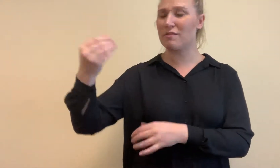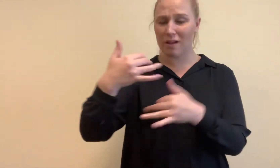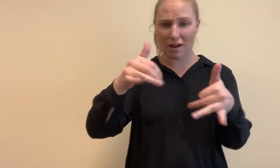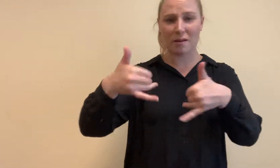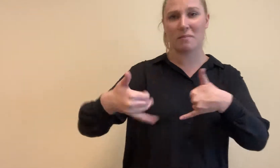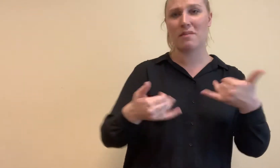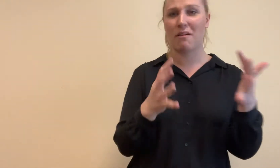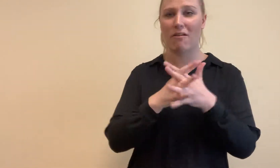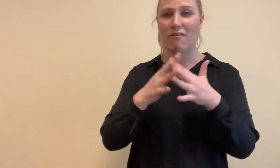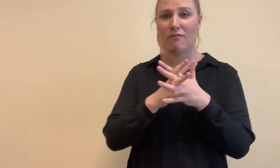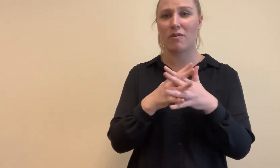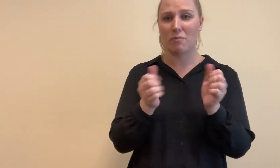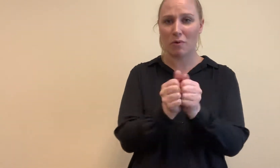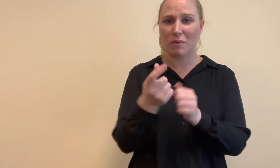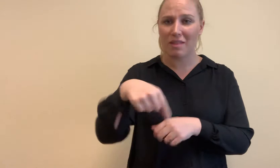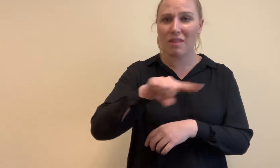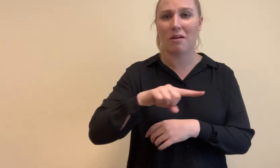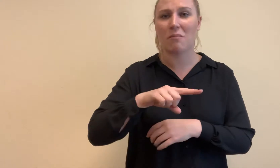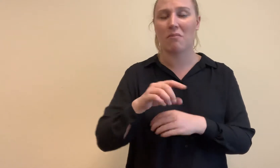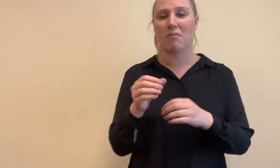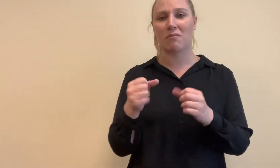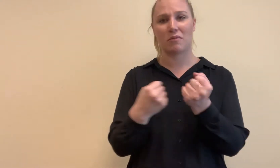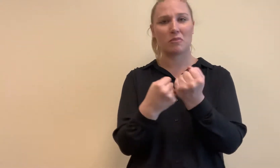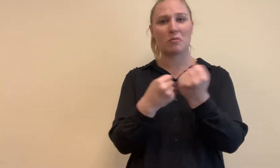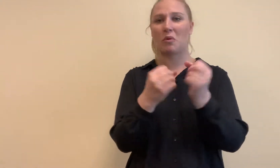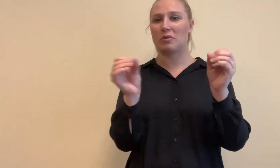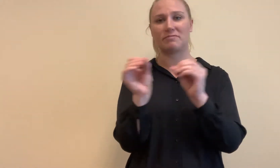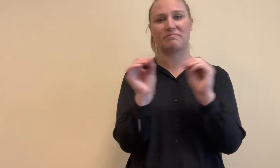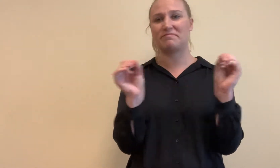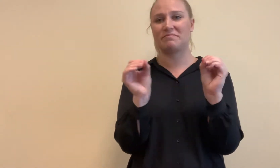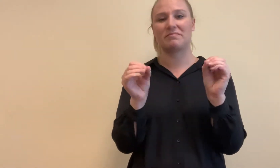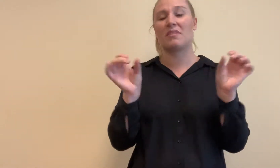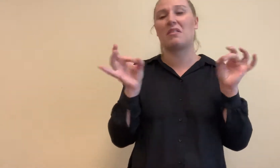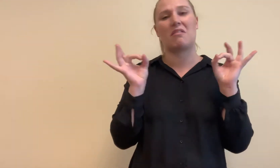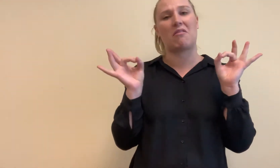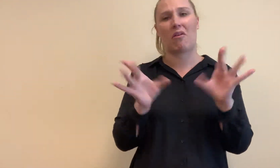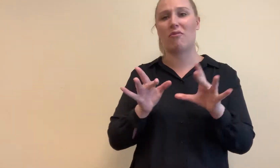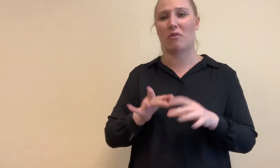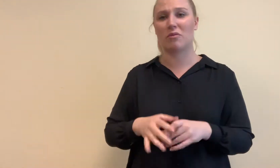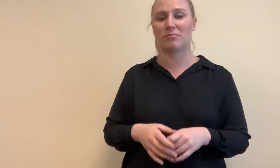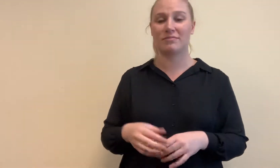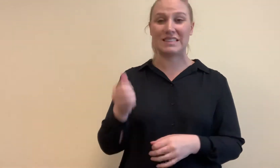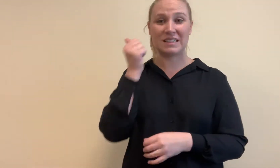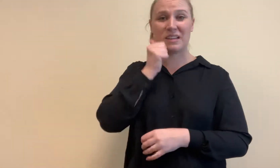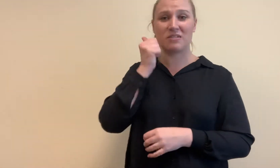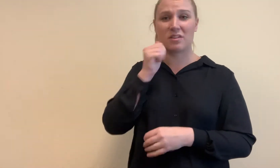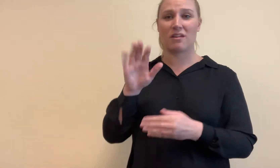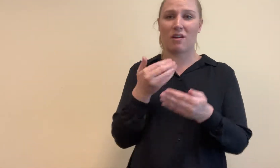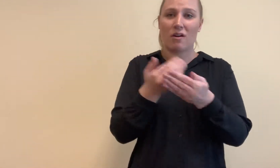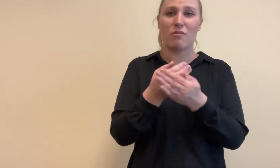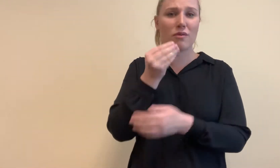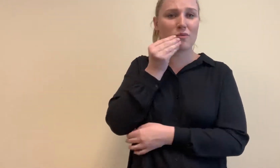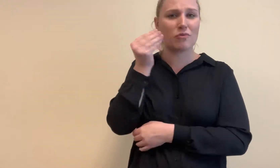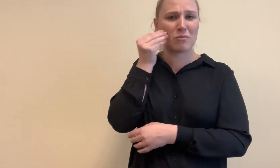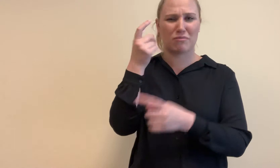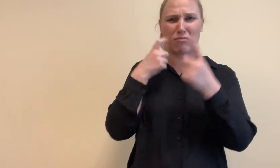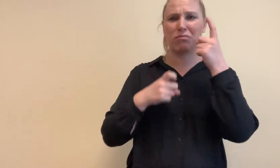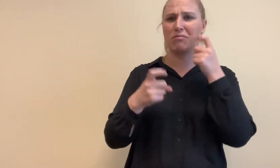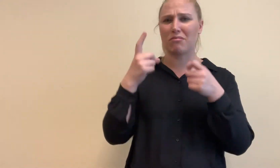no support at all from anybody, and it was awful, and I came home every day crying. And